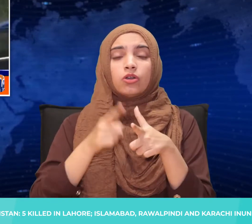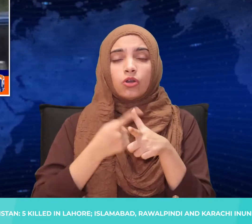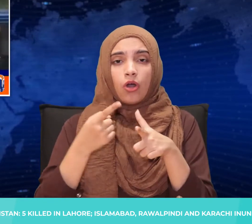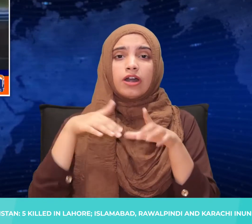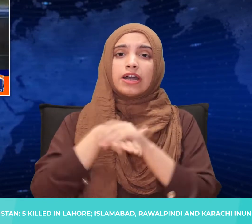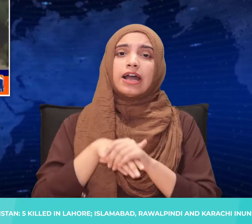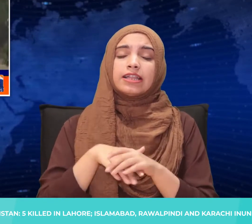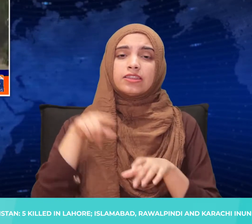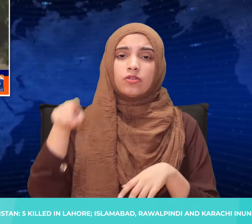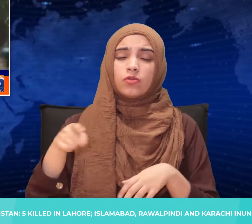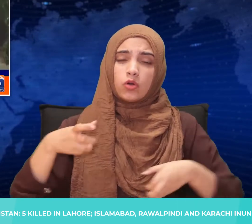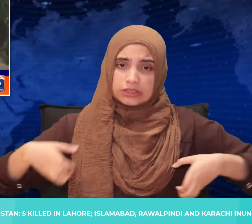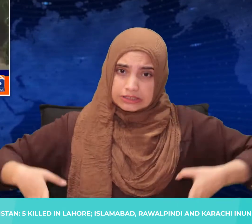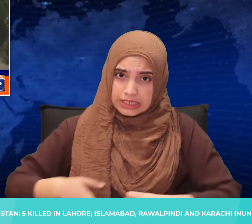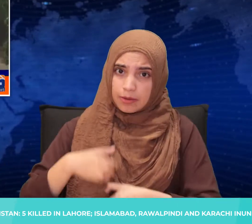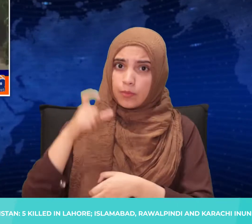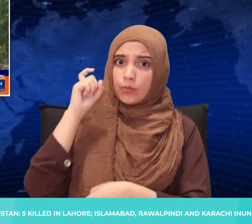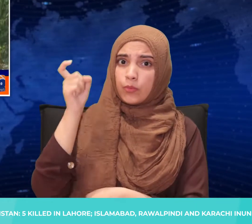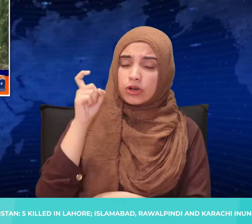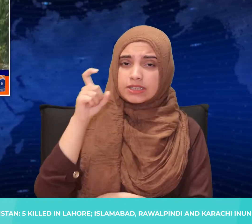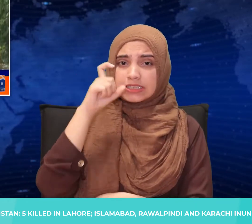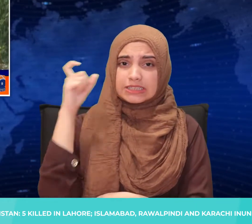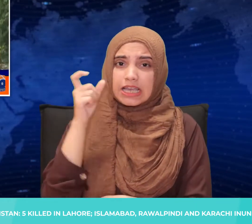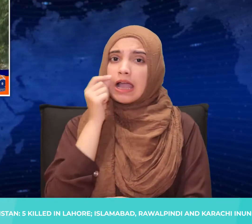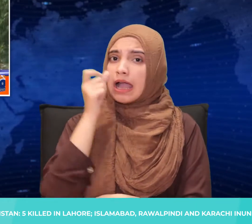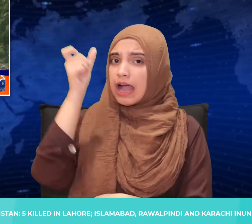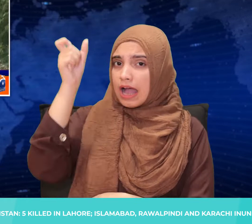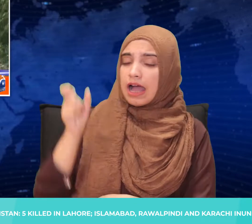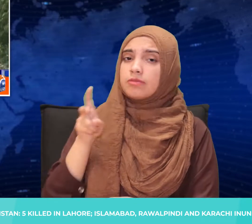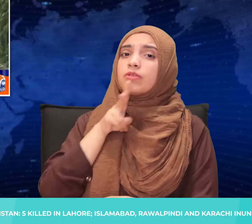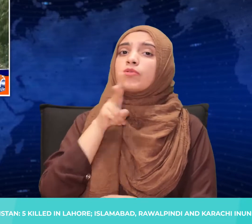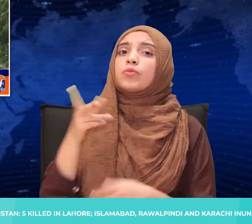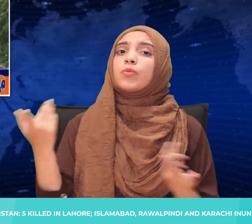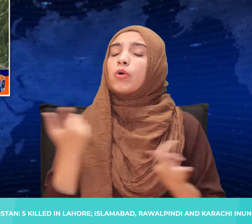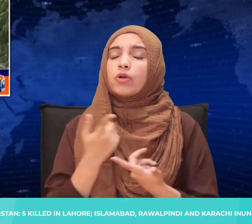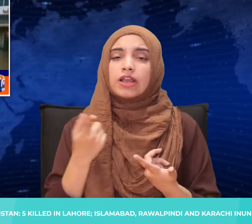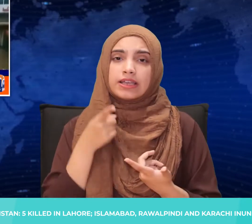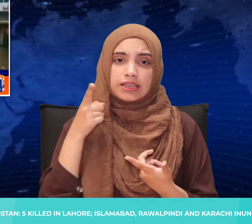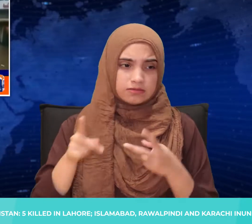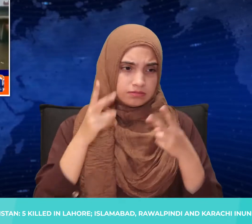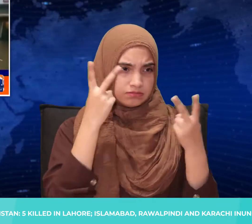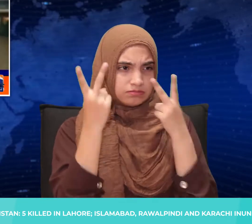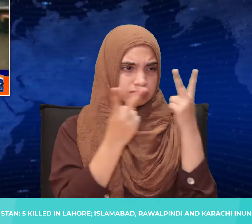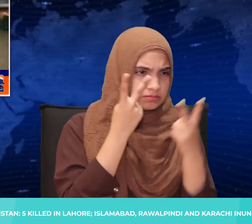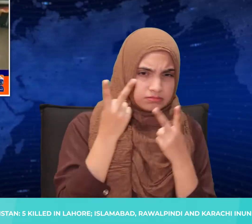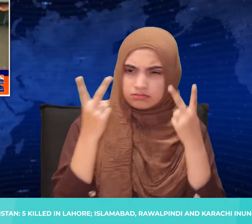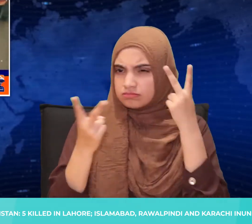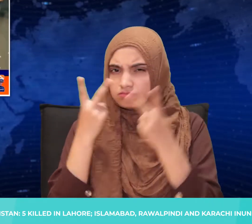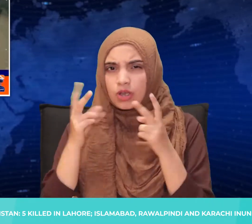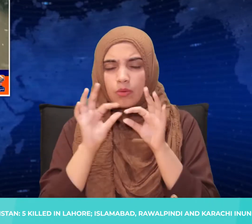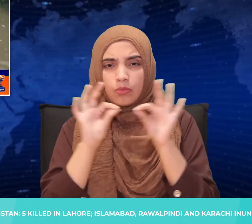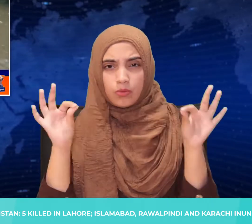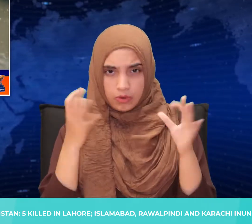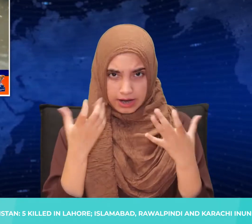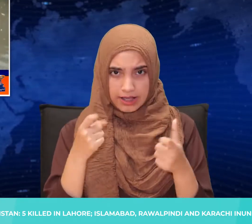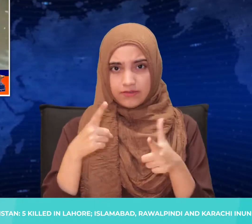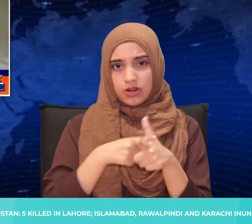The Lahore Deputy Commissioner came out with long boots on and monitored the situation in the